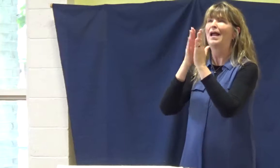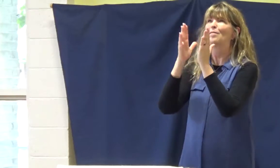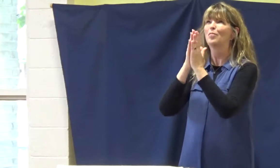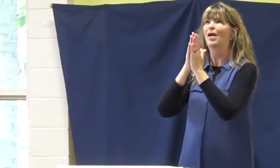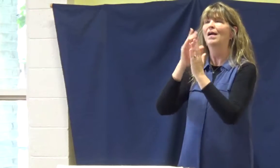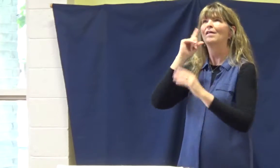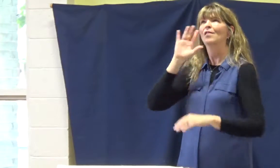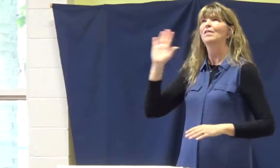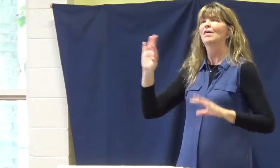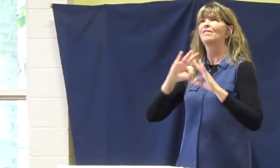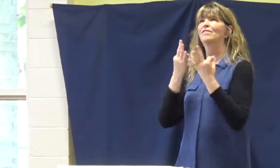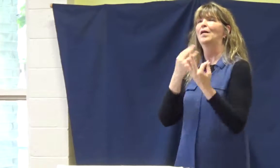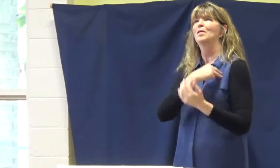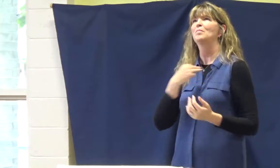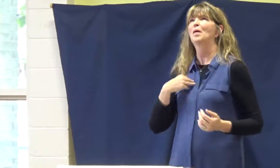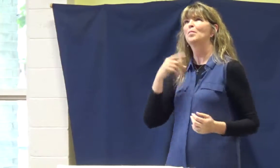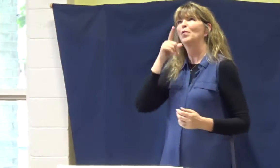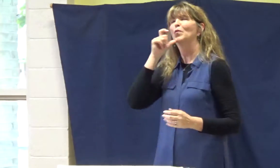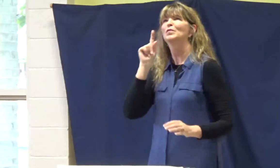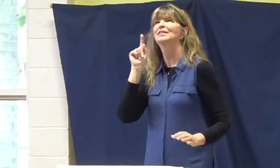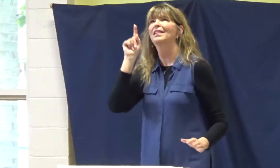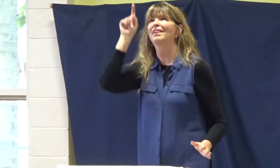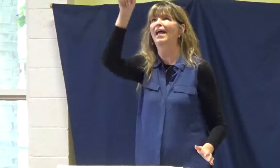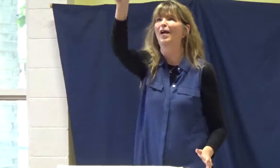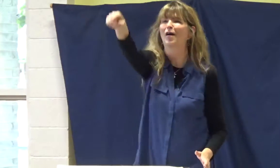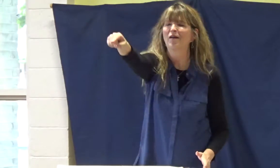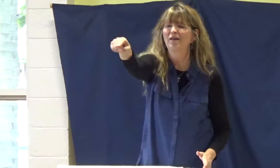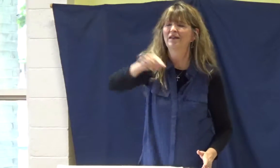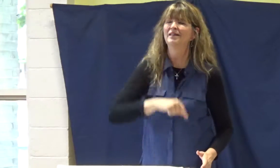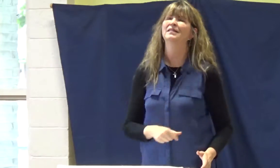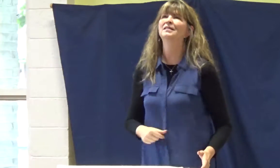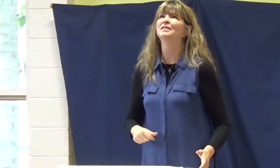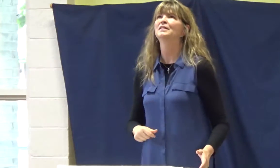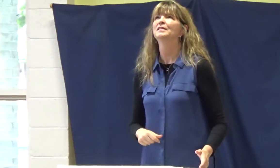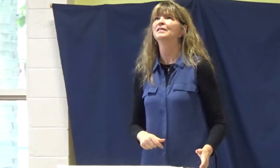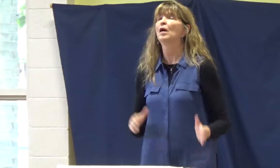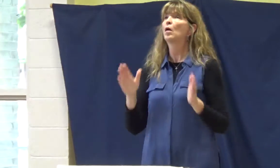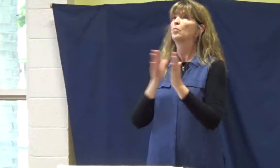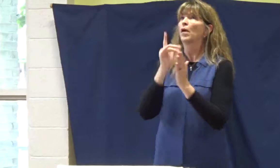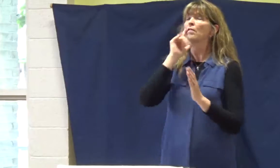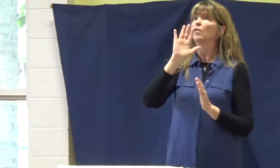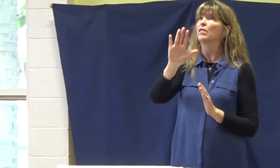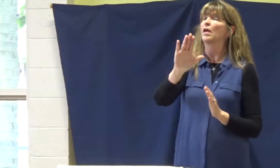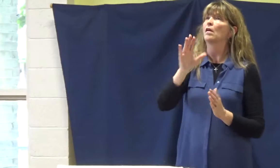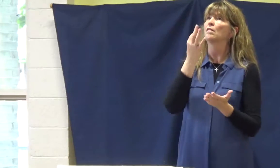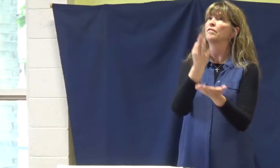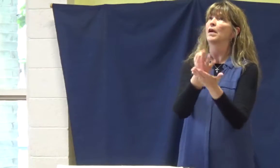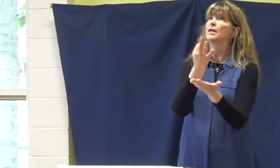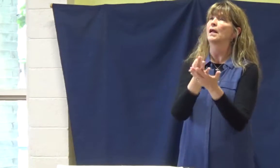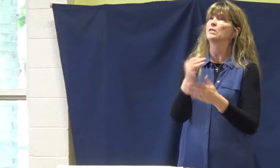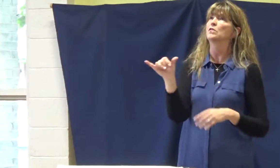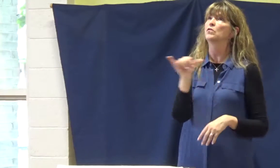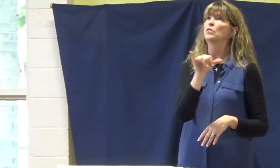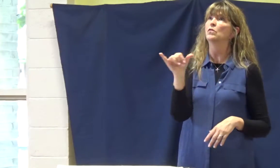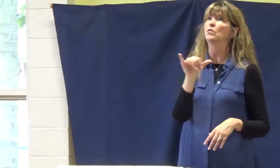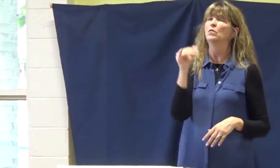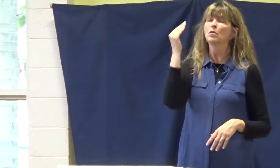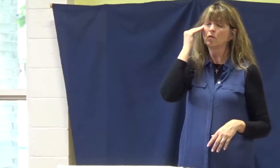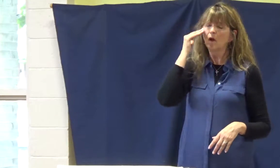and are involved in their work, we just pray that they'll be able to be patient